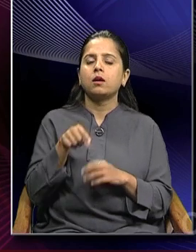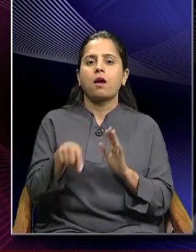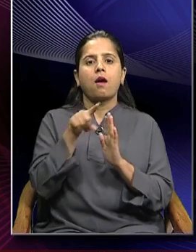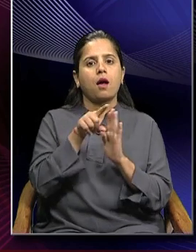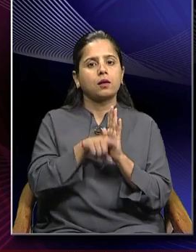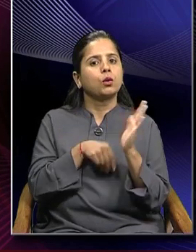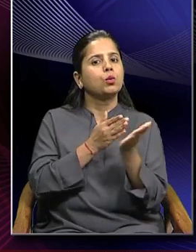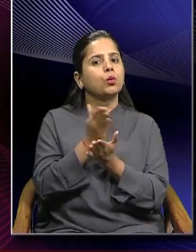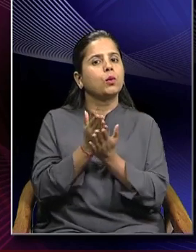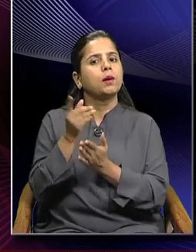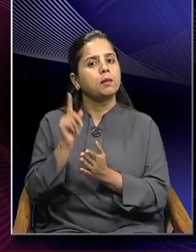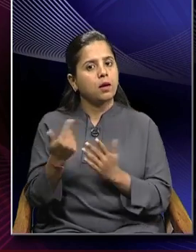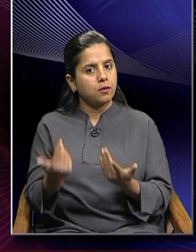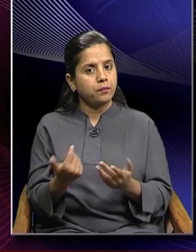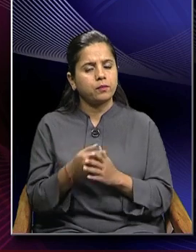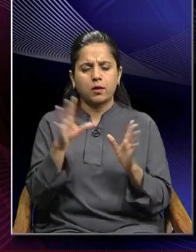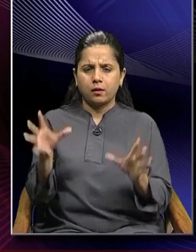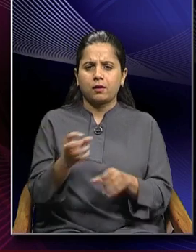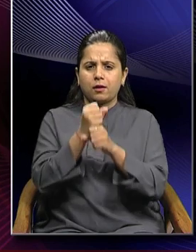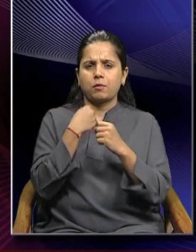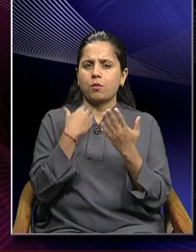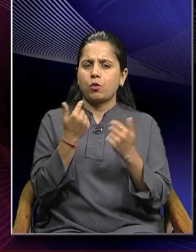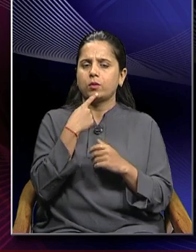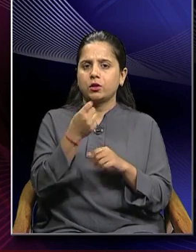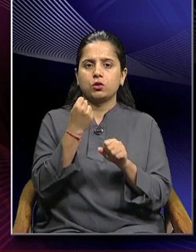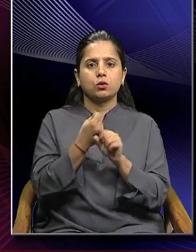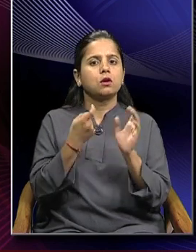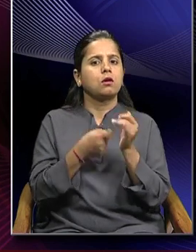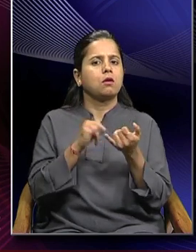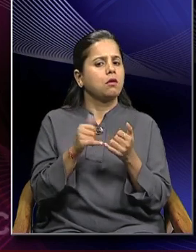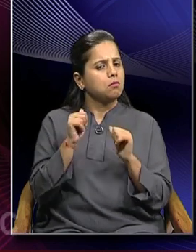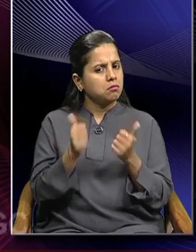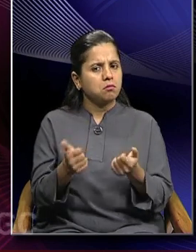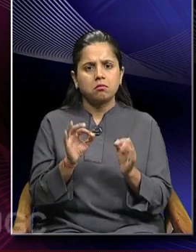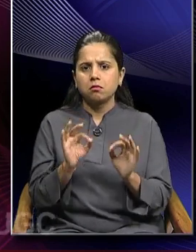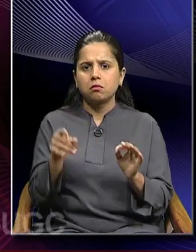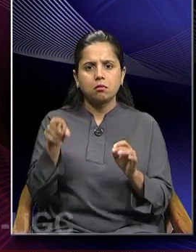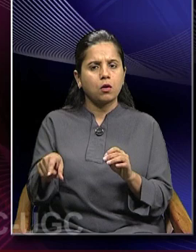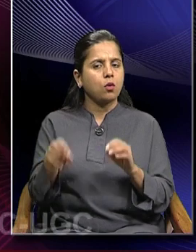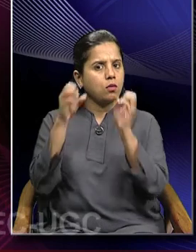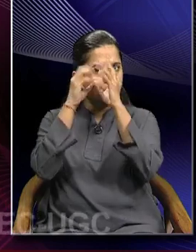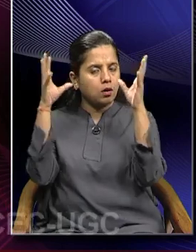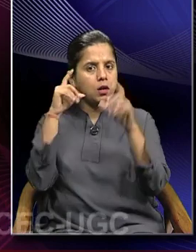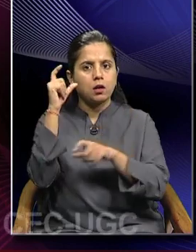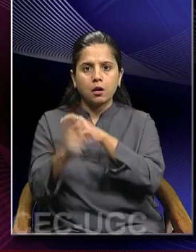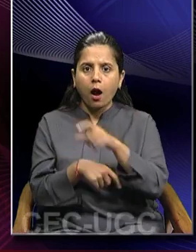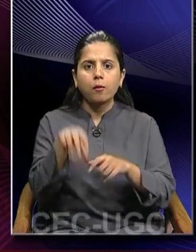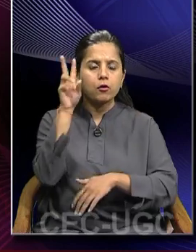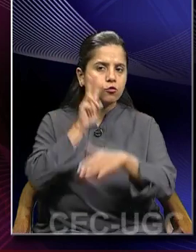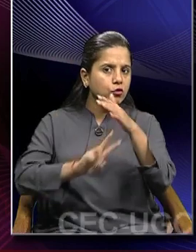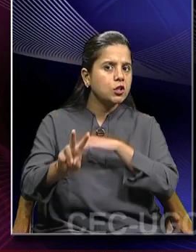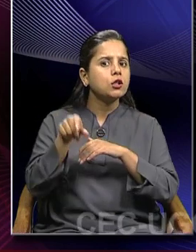ways and means. So in nutshell, I can say that GRS should find its manifestations in a company's vision and